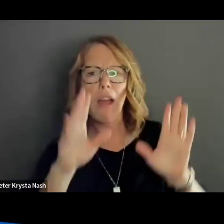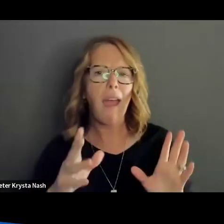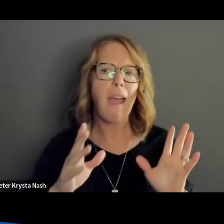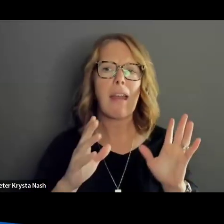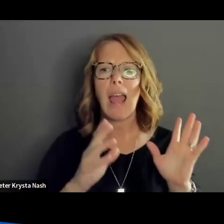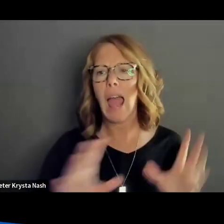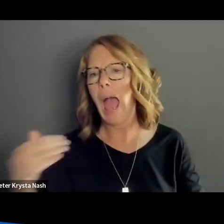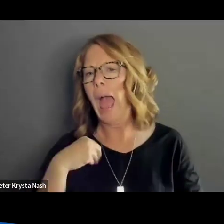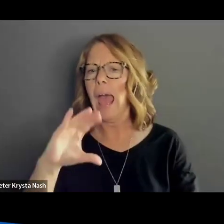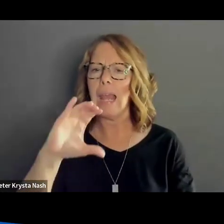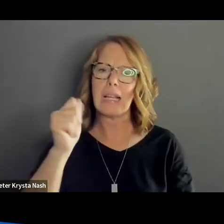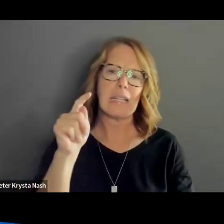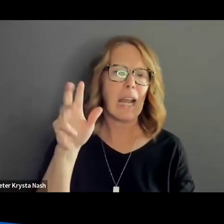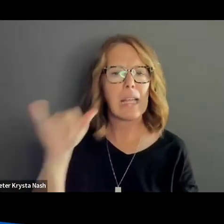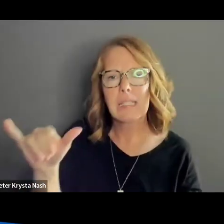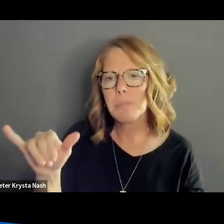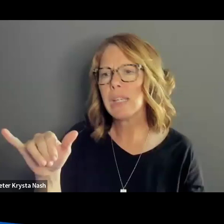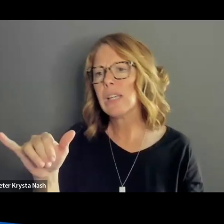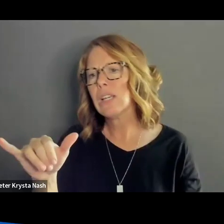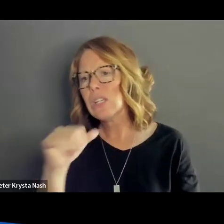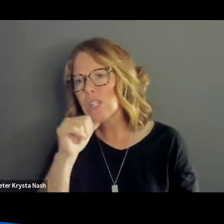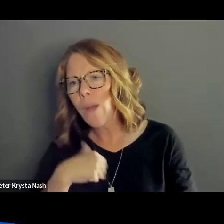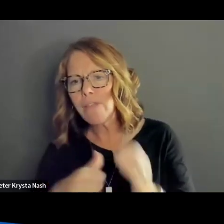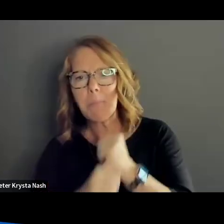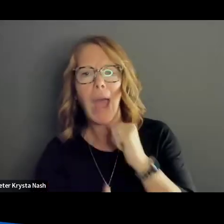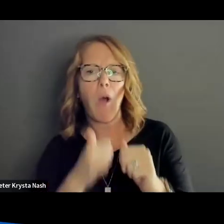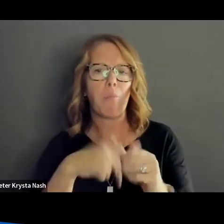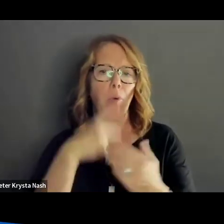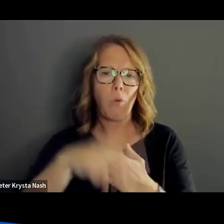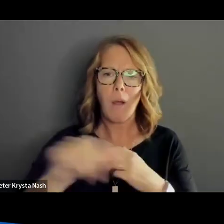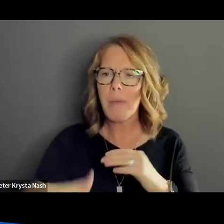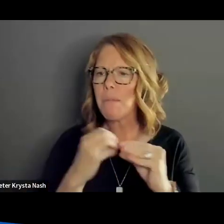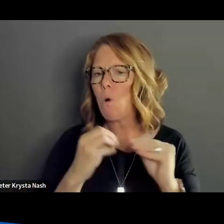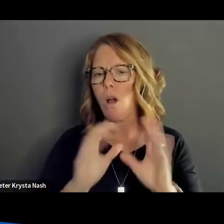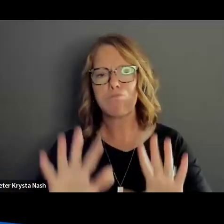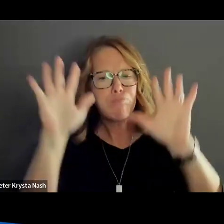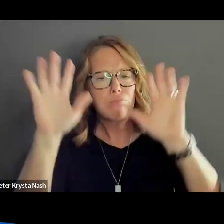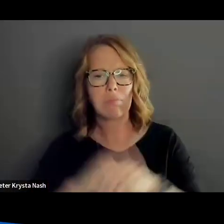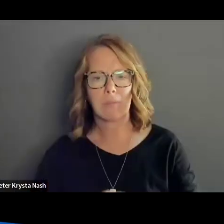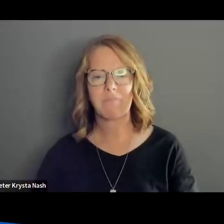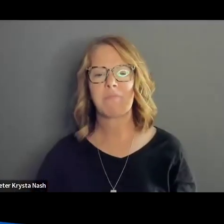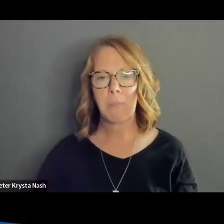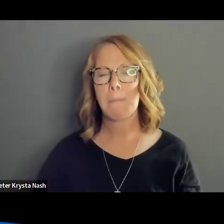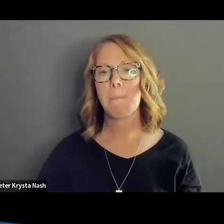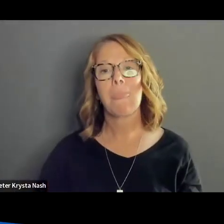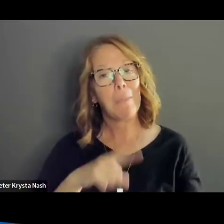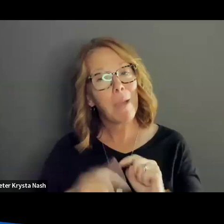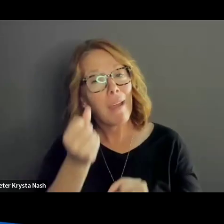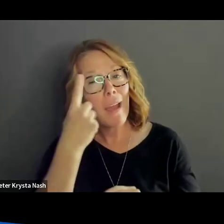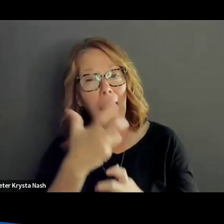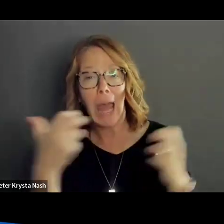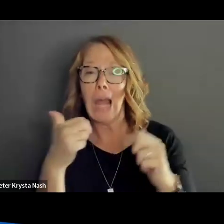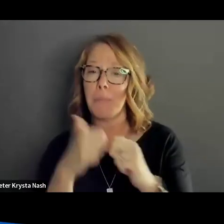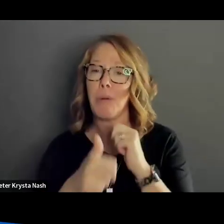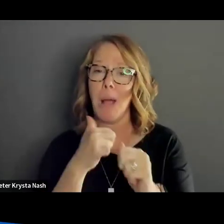fabulous. I had a colostomy. It was, I don't have my bowel program anymore, and it's just wonderful." But there are a lot of problems from simple